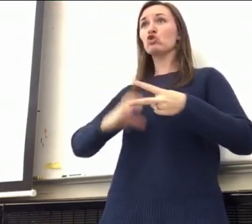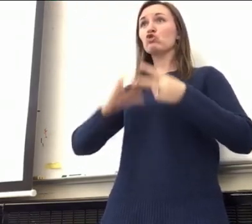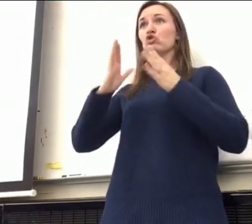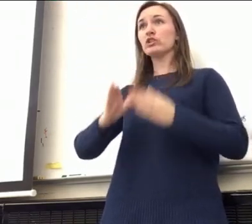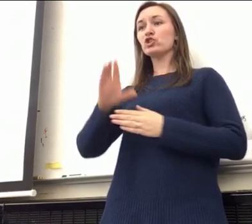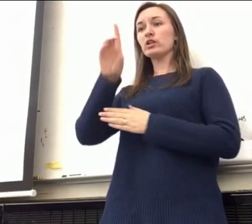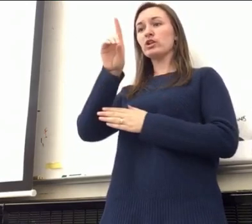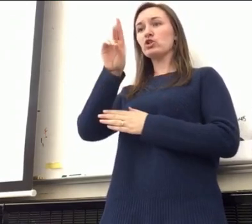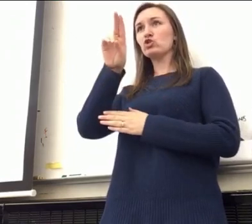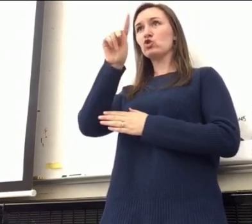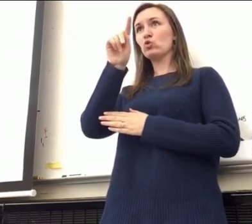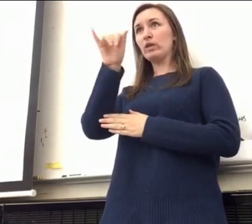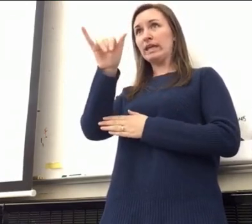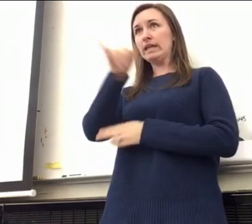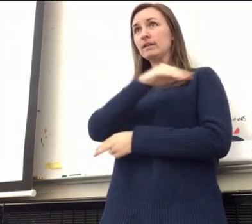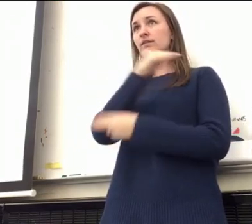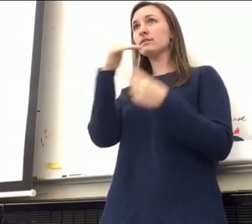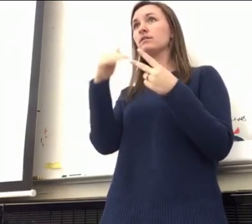one.